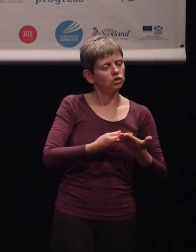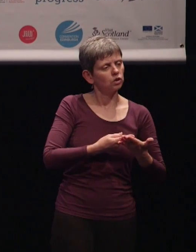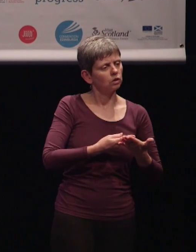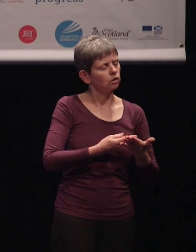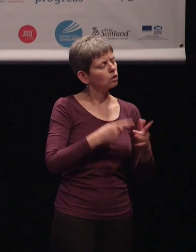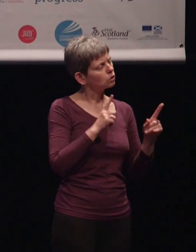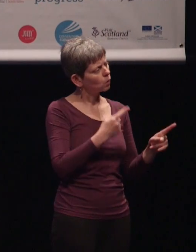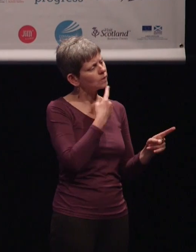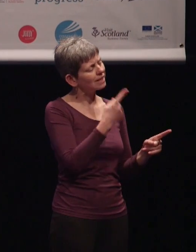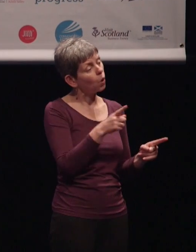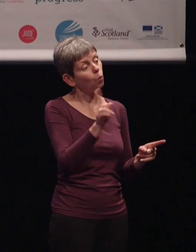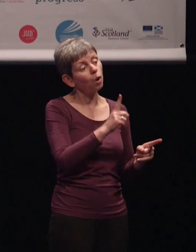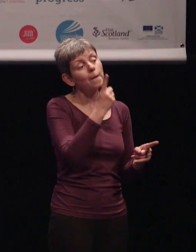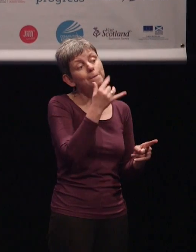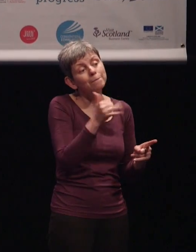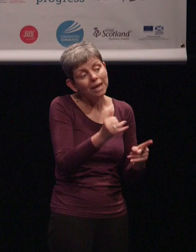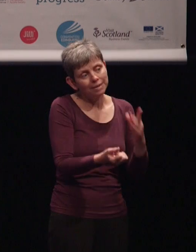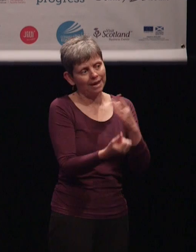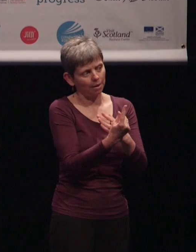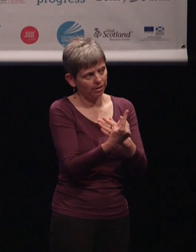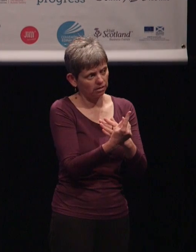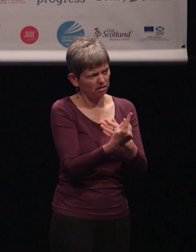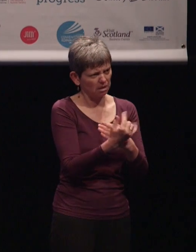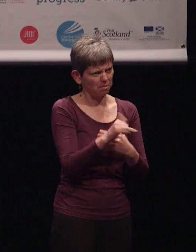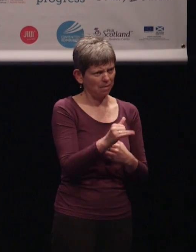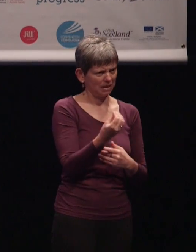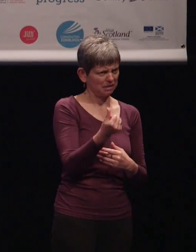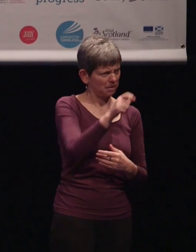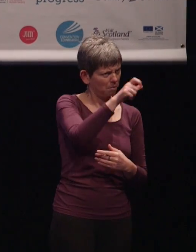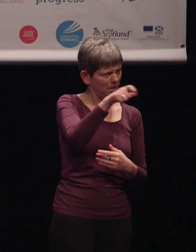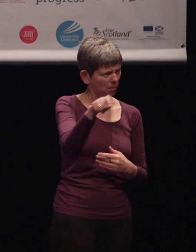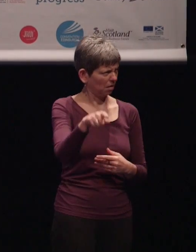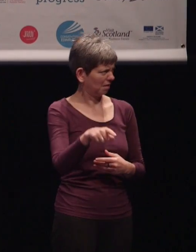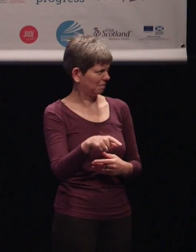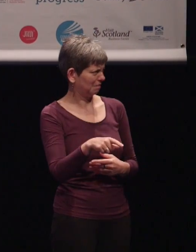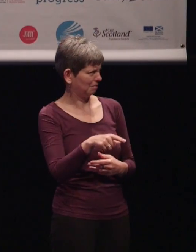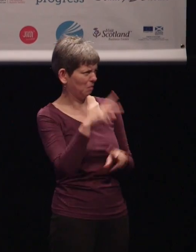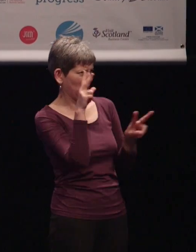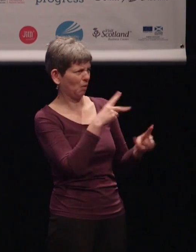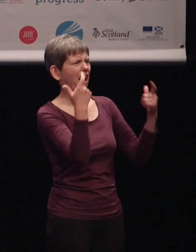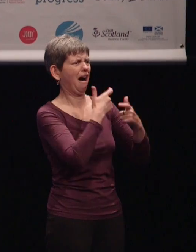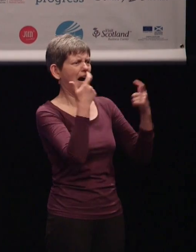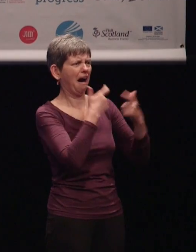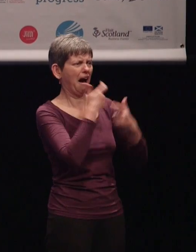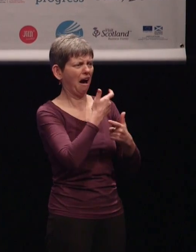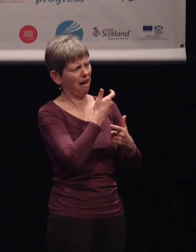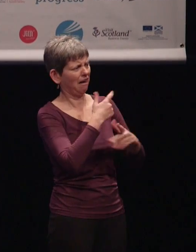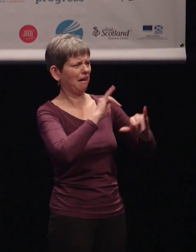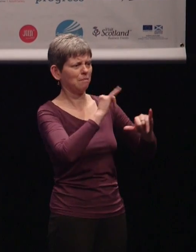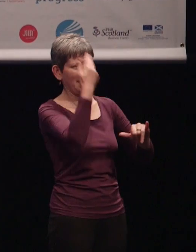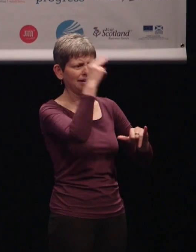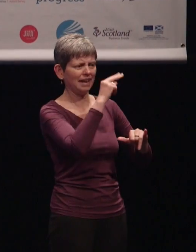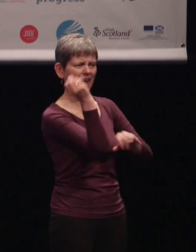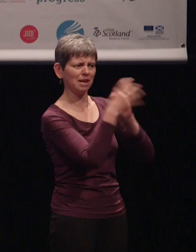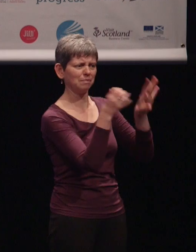possible outcomes that some might be upset, some might call him names or being afraid of him out in town, some